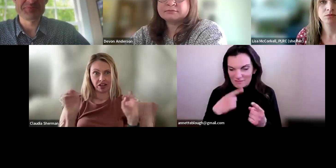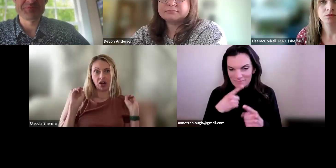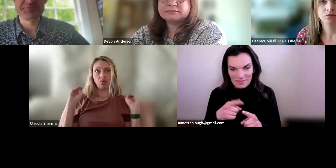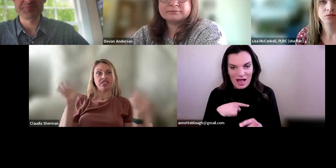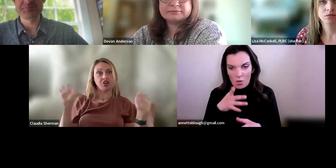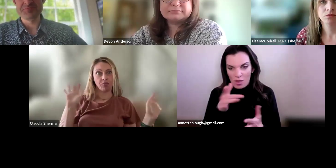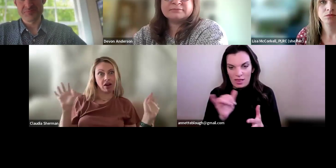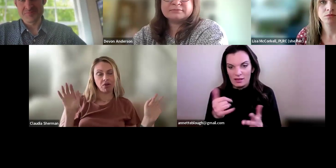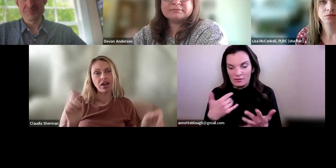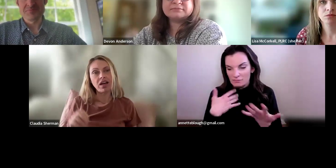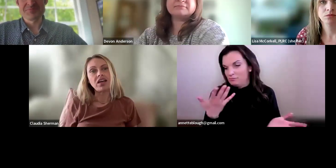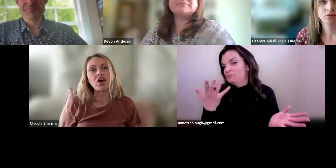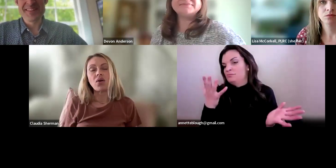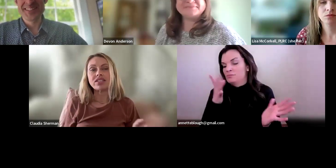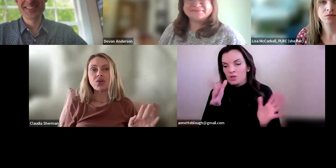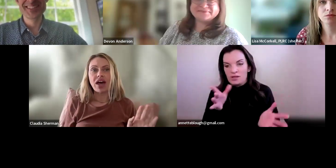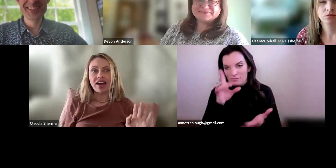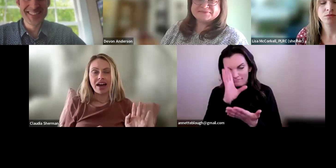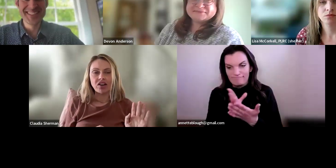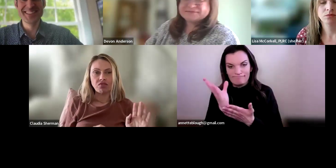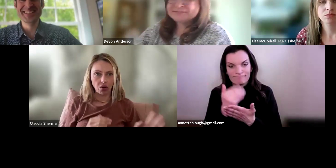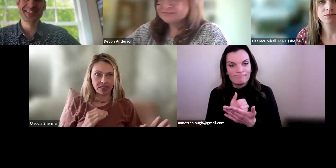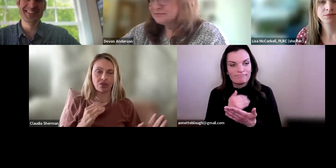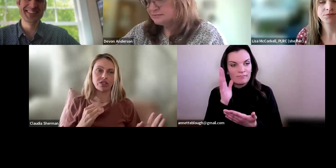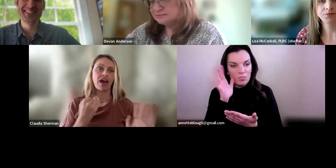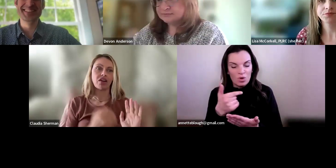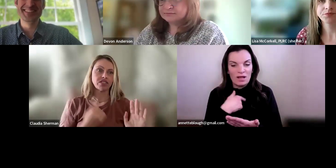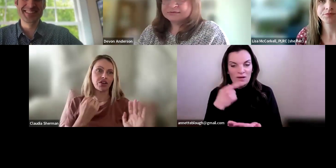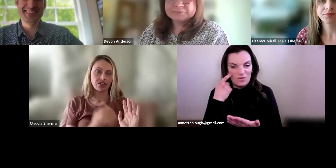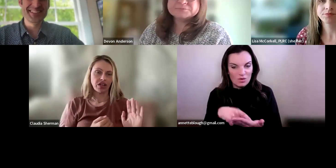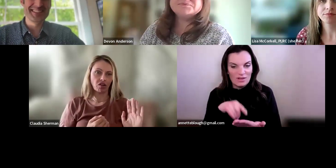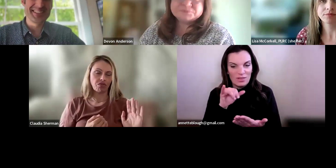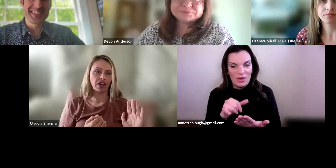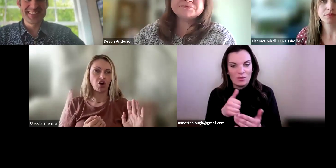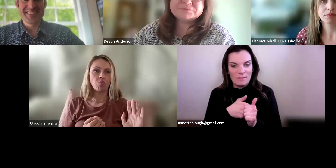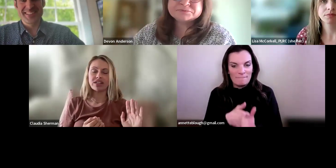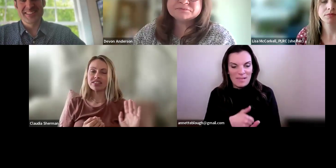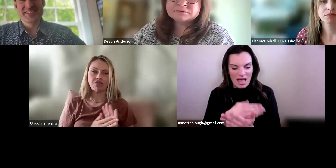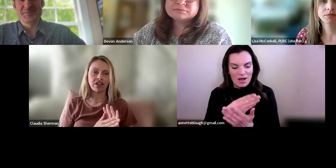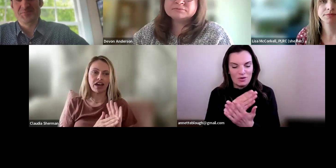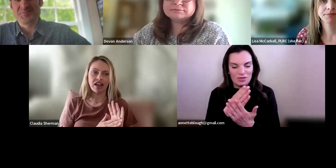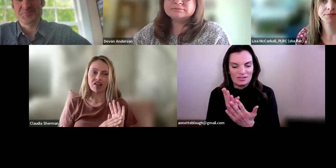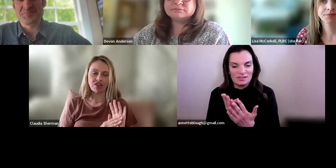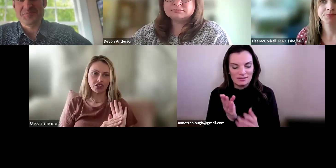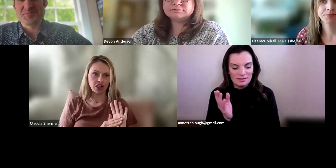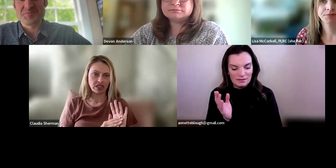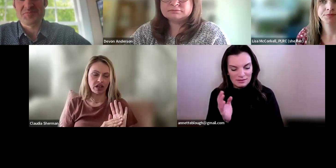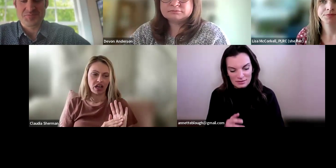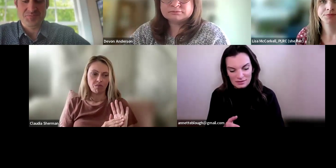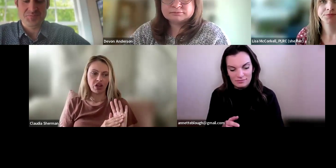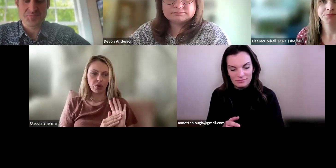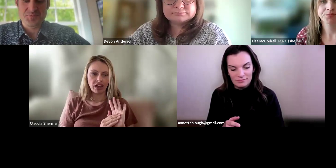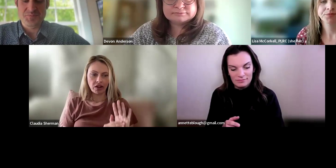like a toddler. I will tantrum out, you know, and so that kind of noticing those patterns in yourself, you know, but definitely a lot of it is